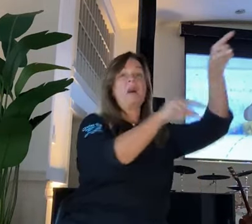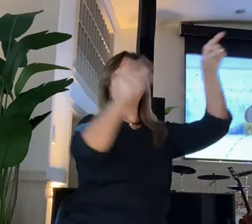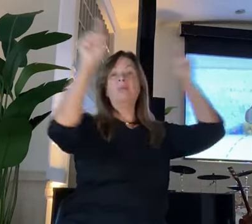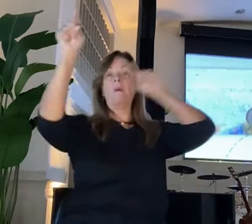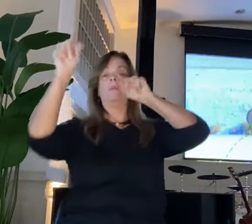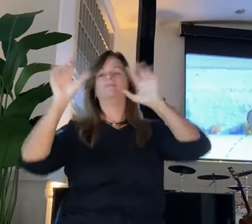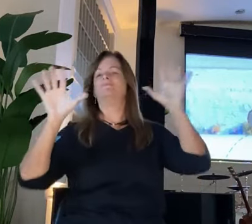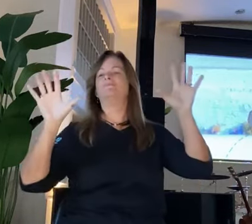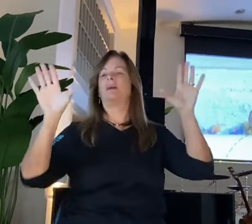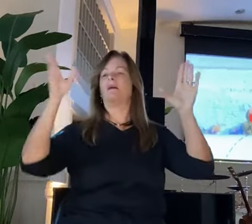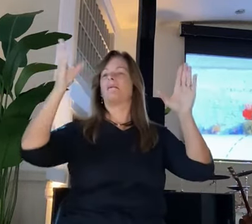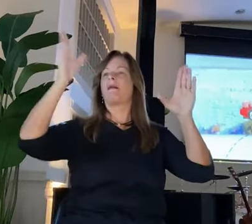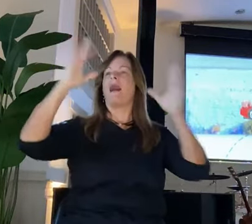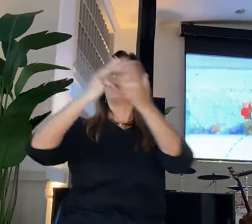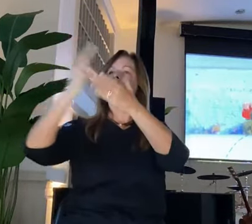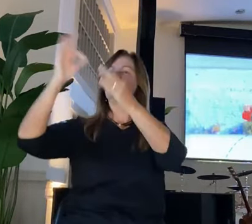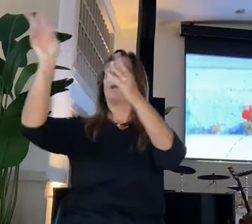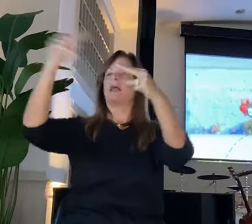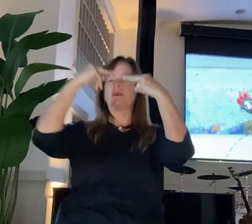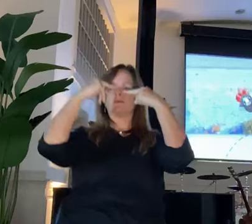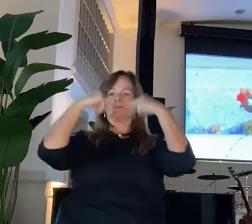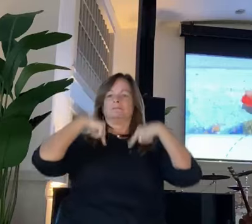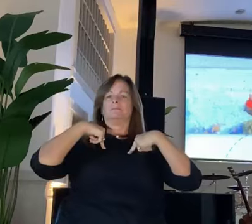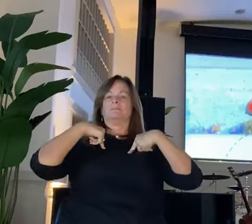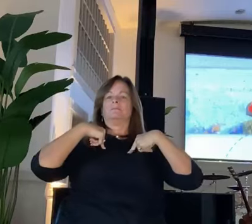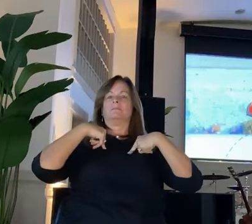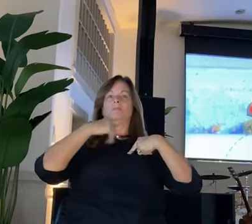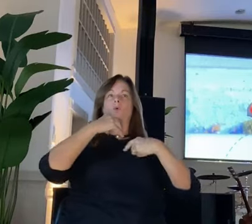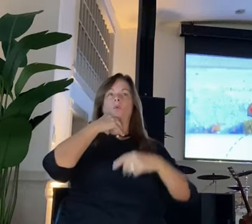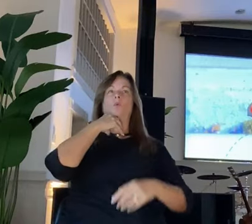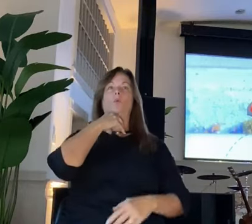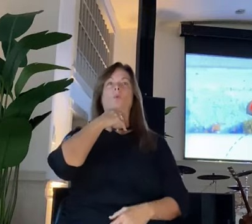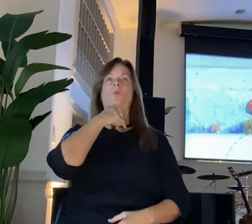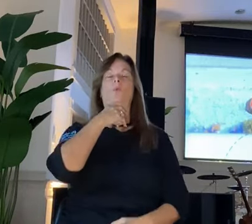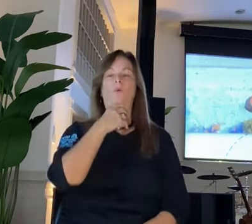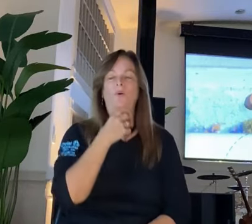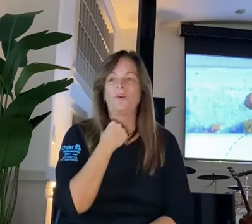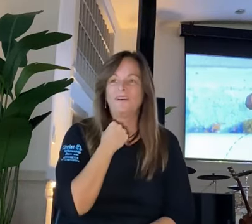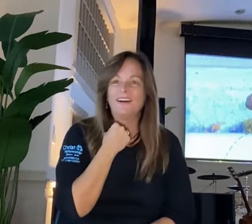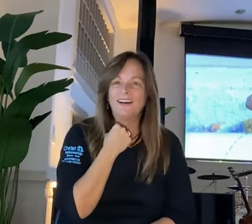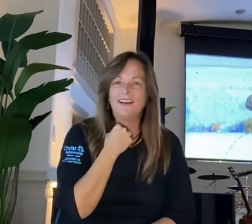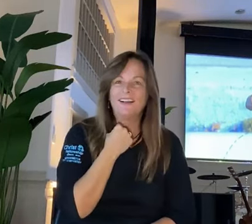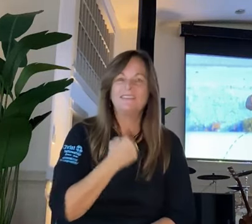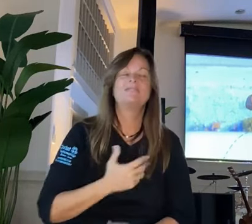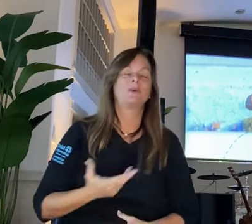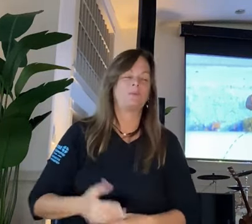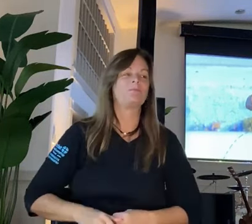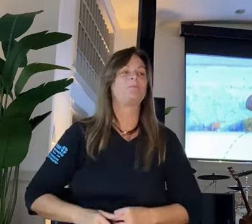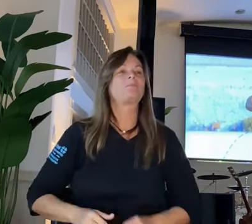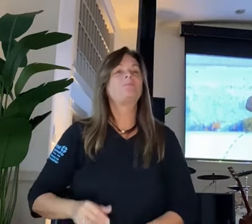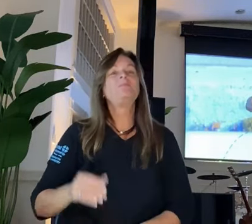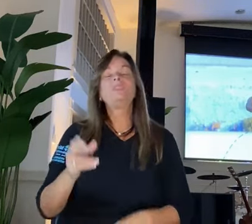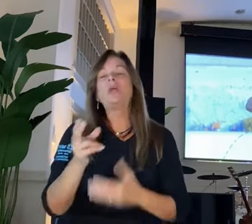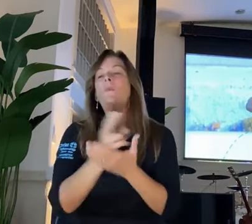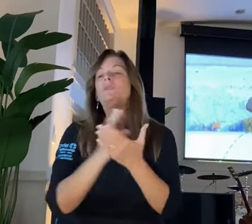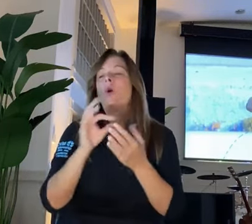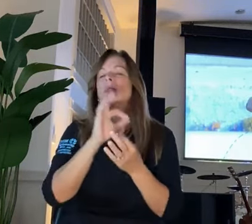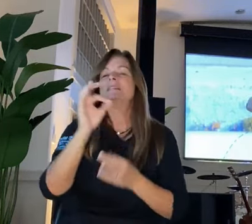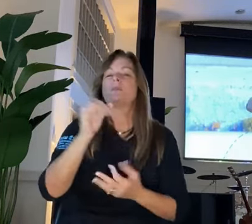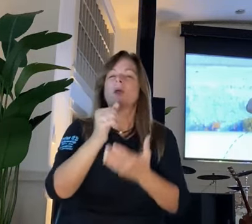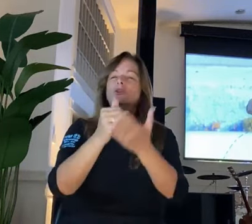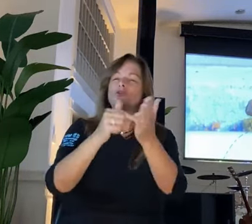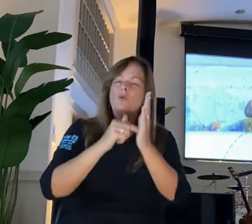that's listen, when the Holy Spirit shines his light on you, let it do its work. It's for your